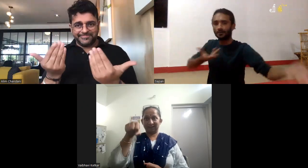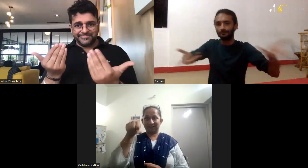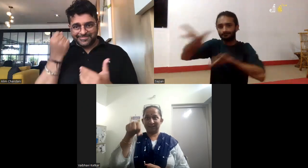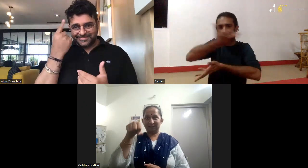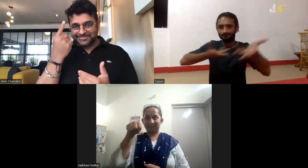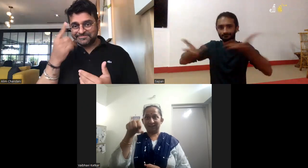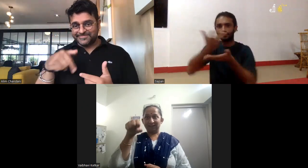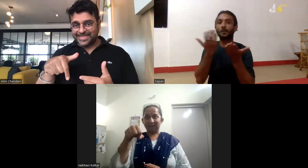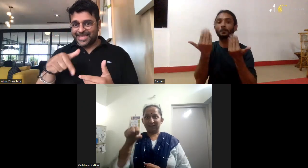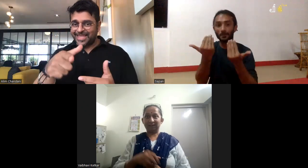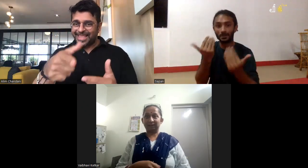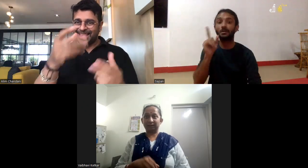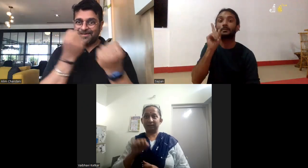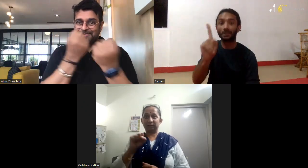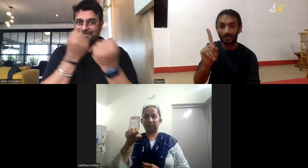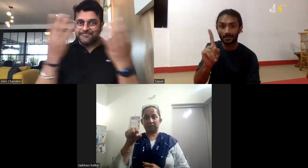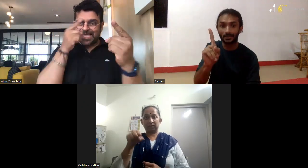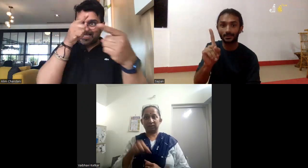I think no,